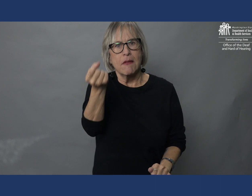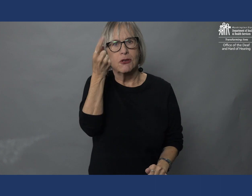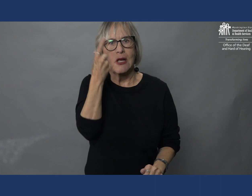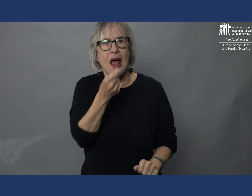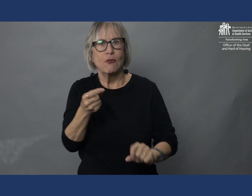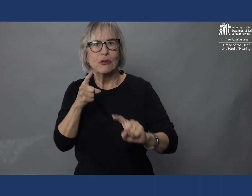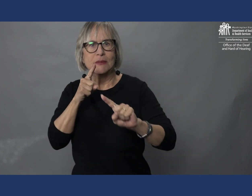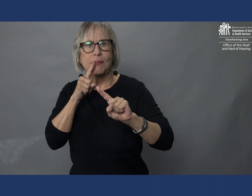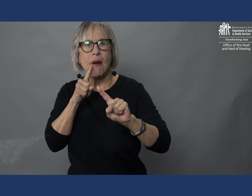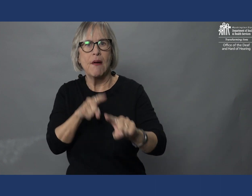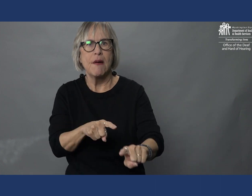accordingly.